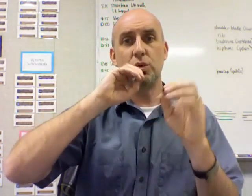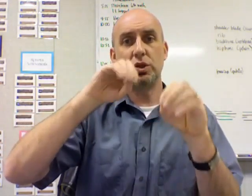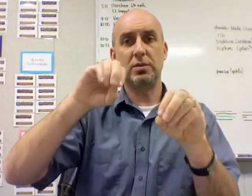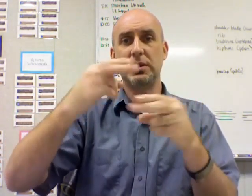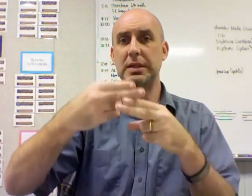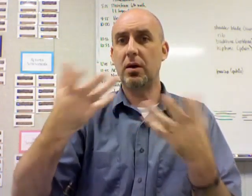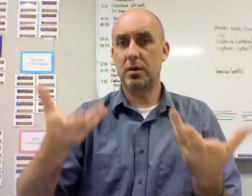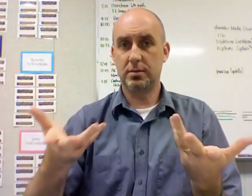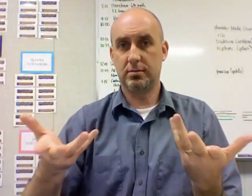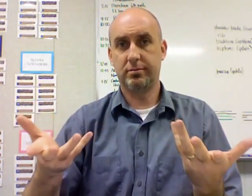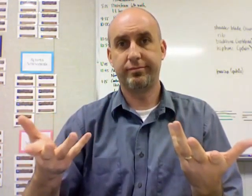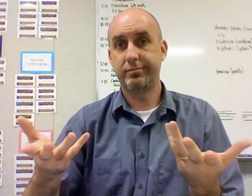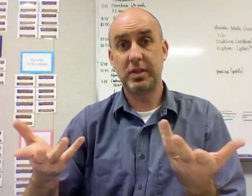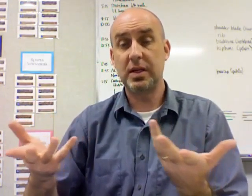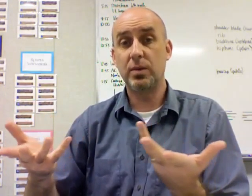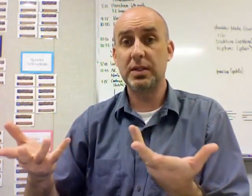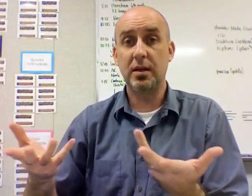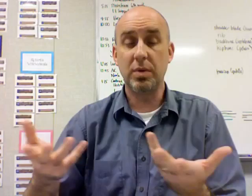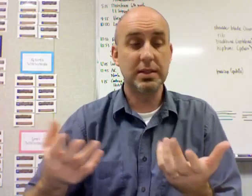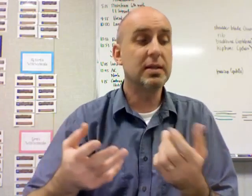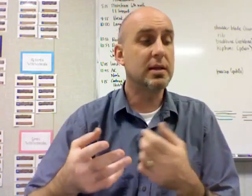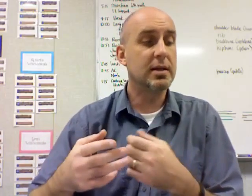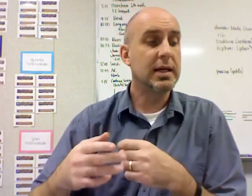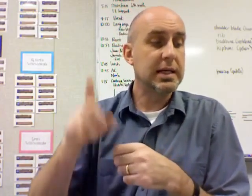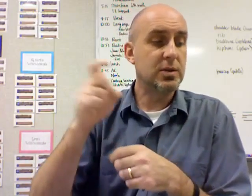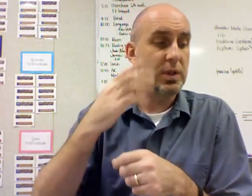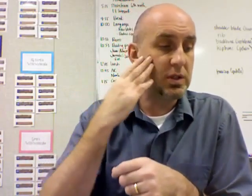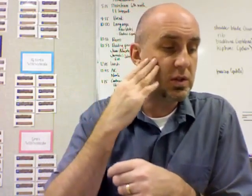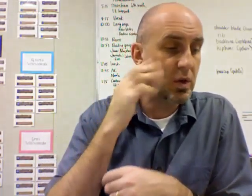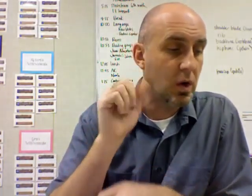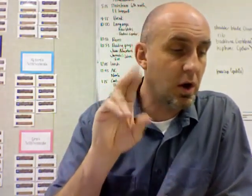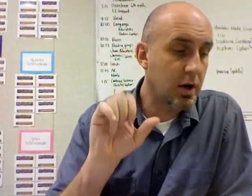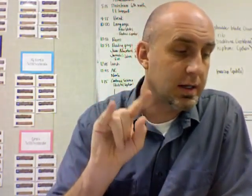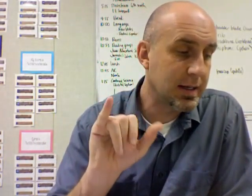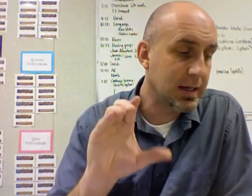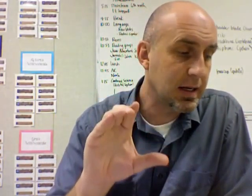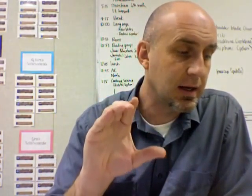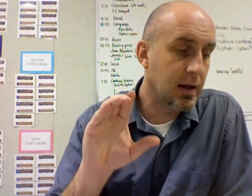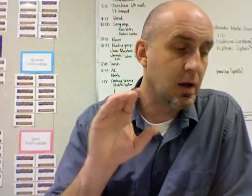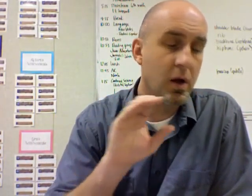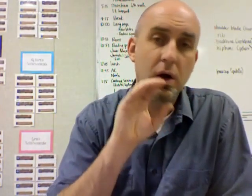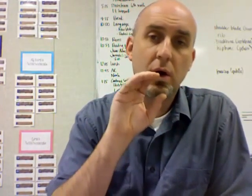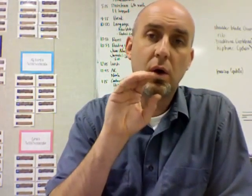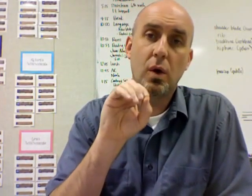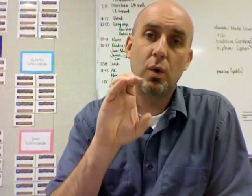ocean. What's it called? That's how we sign it, basically. So he needs to know Arctic